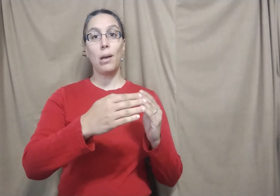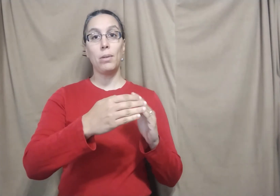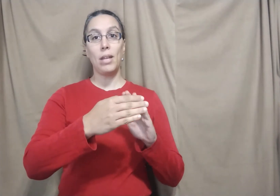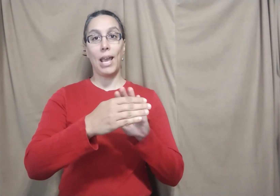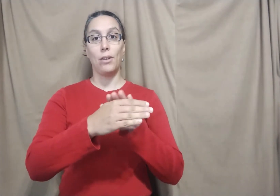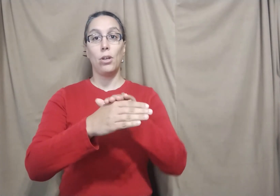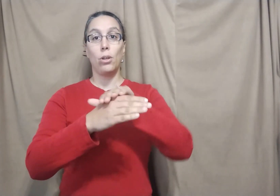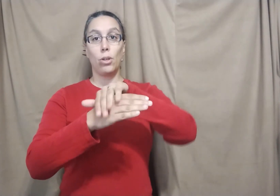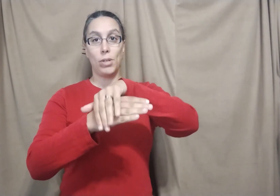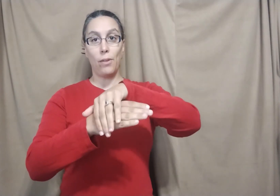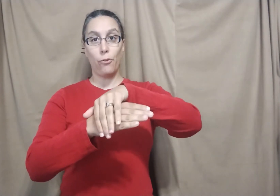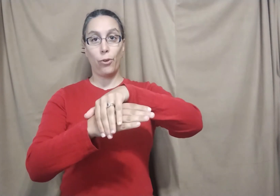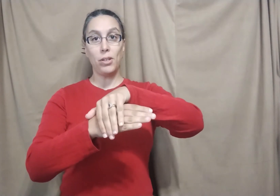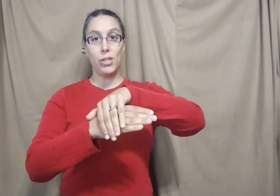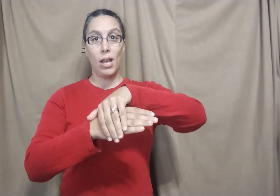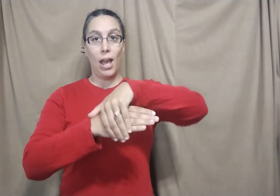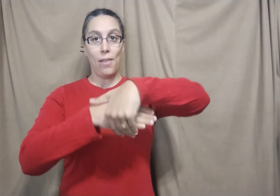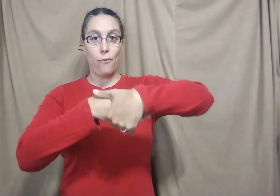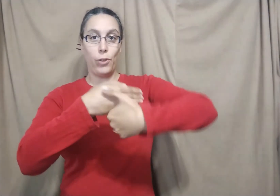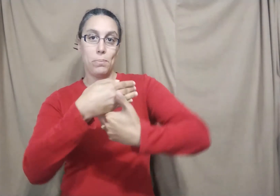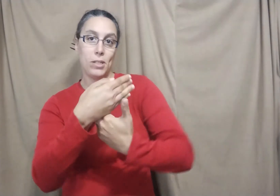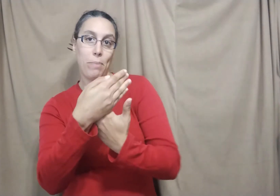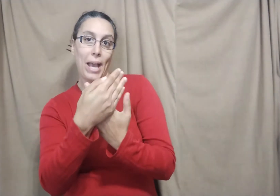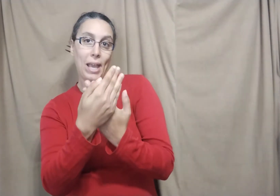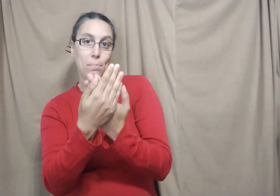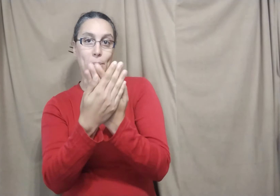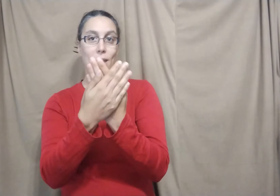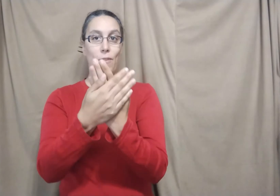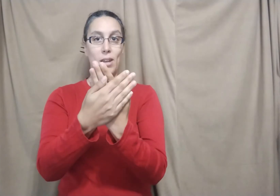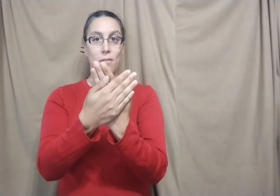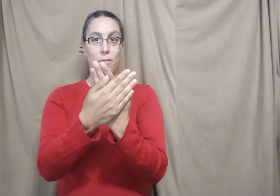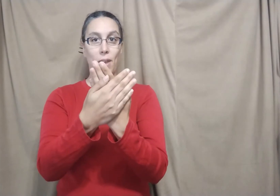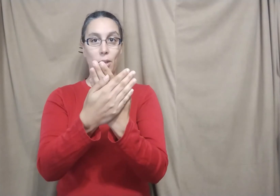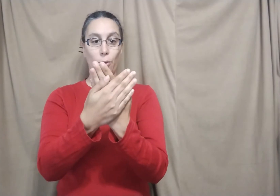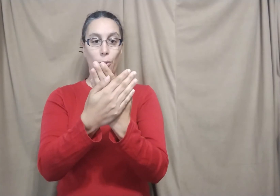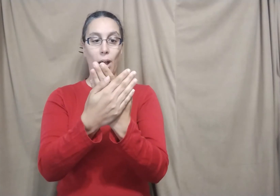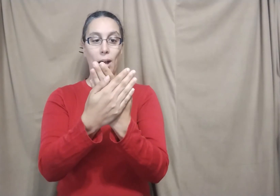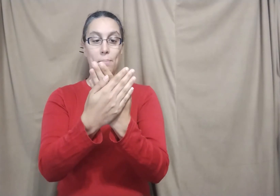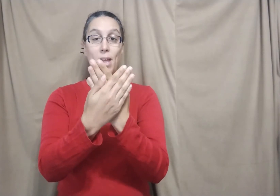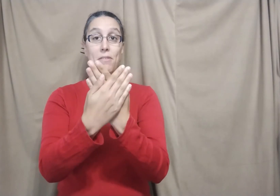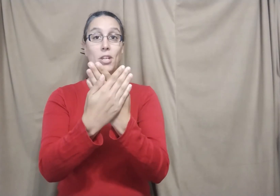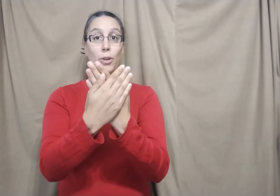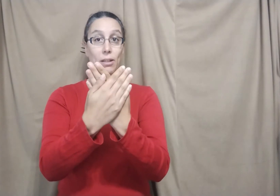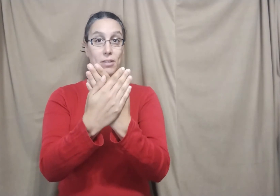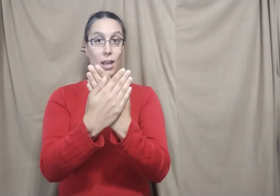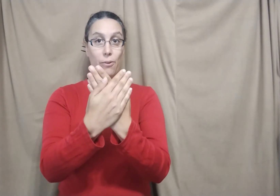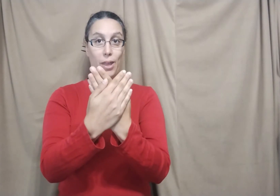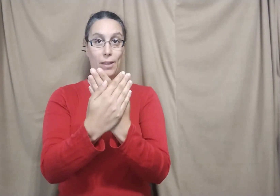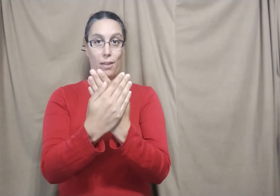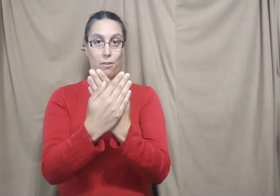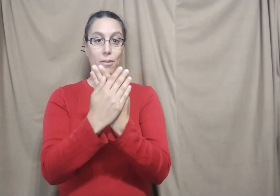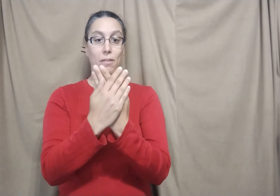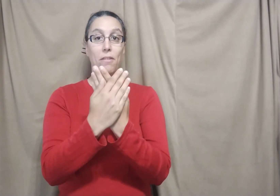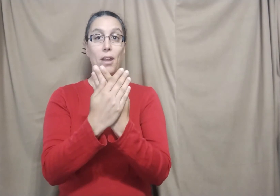hand, go down the front, and then flip to the back and pivot so that you're nesting your hands together like this. That's the sign for